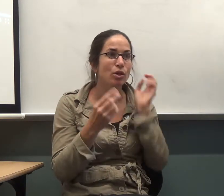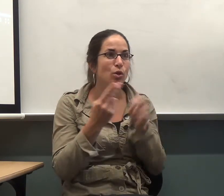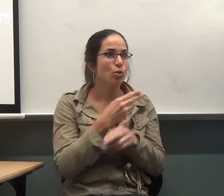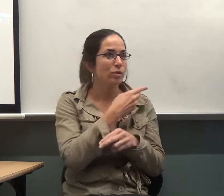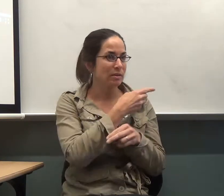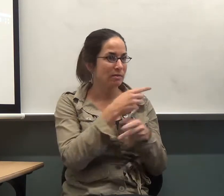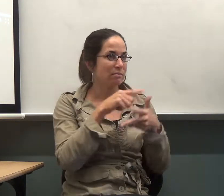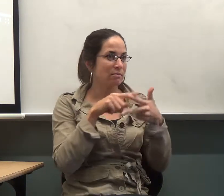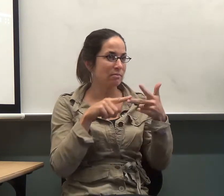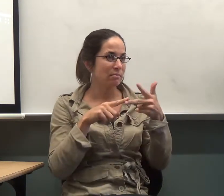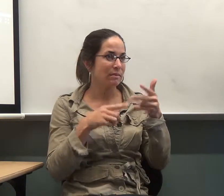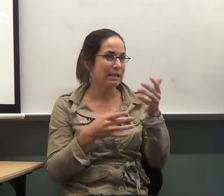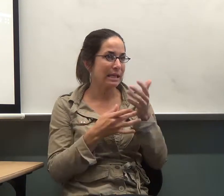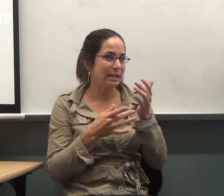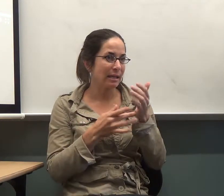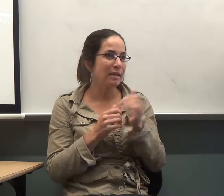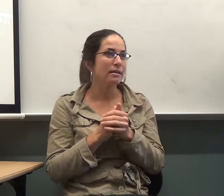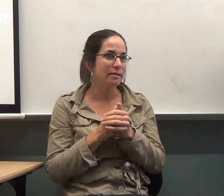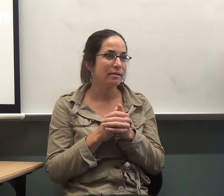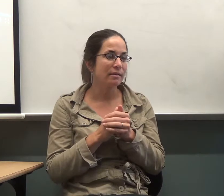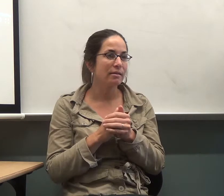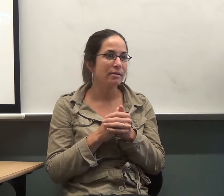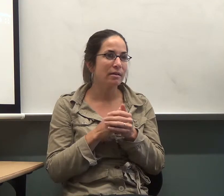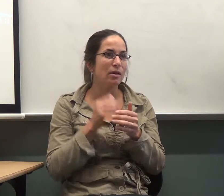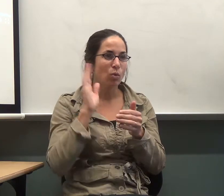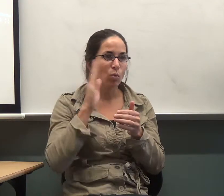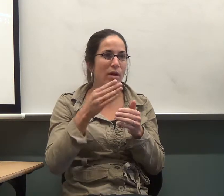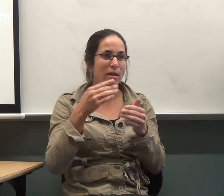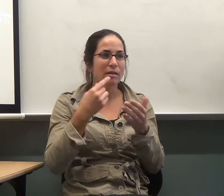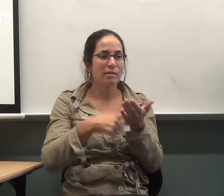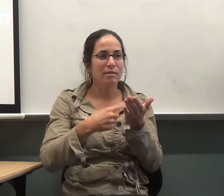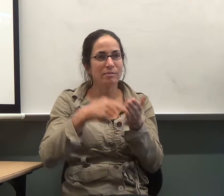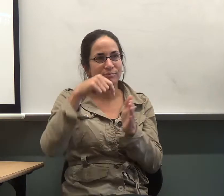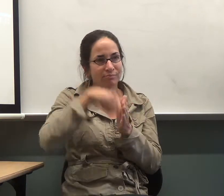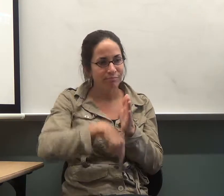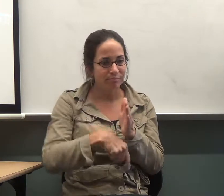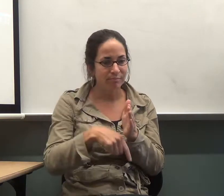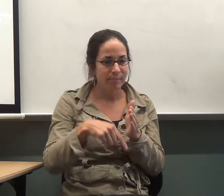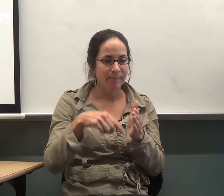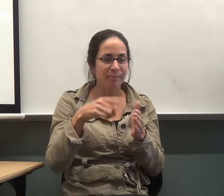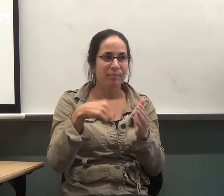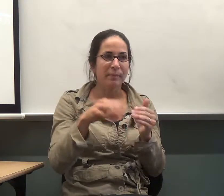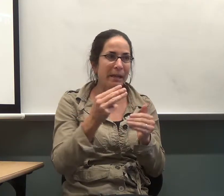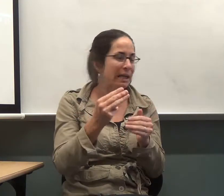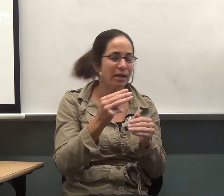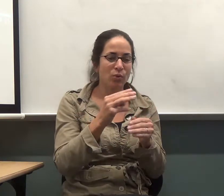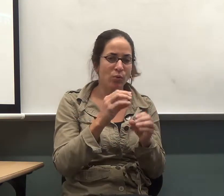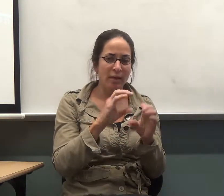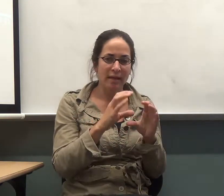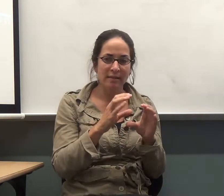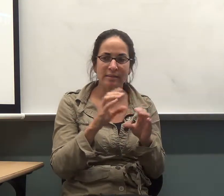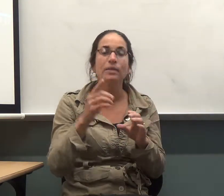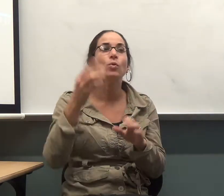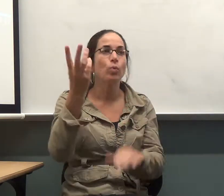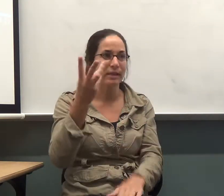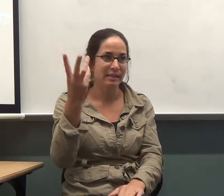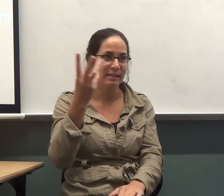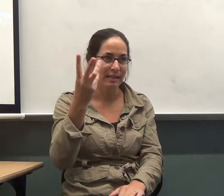right? And then we're gonna go more into detail on this on Monday, I'm sorry, on Wednesday when you come back. So, you're gonna give me a topic sentence,